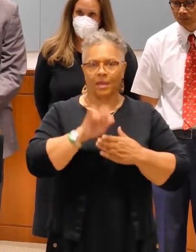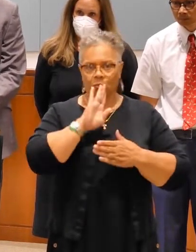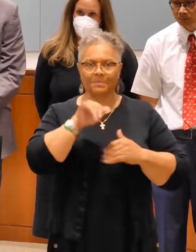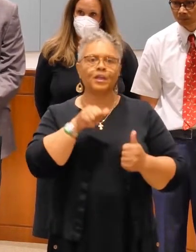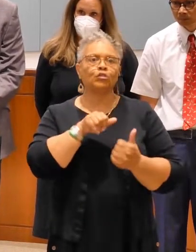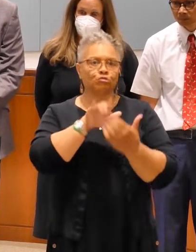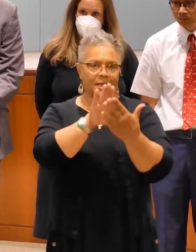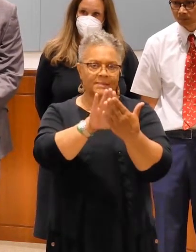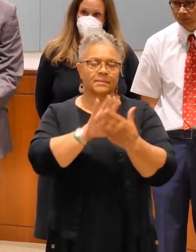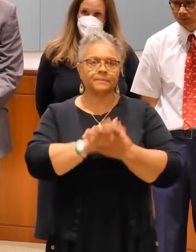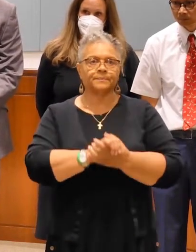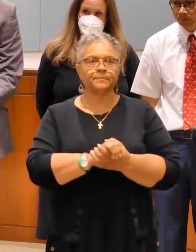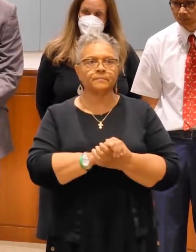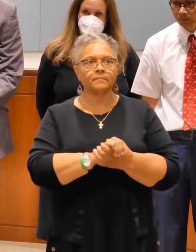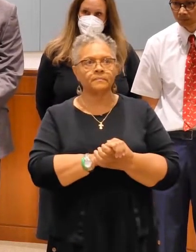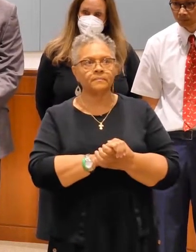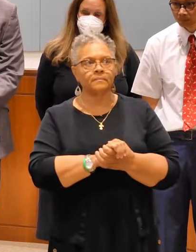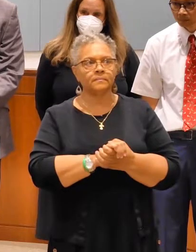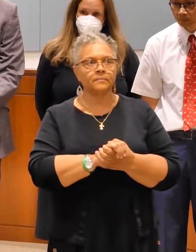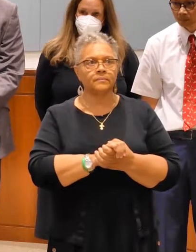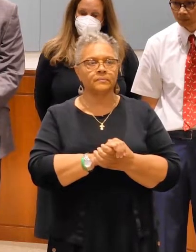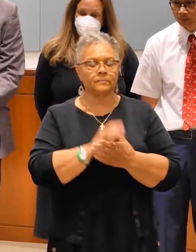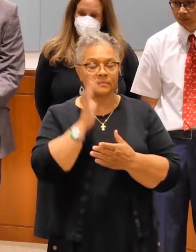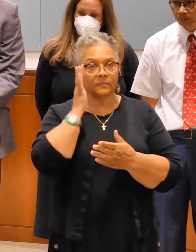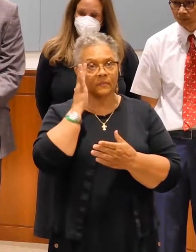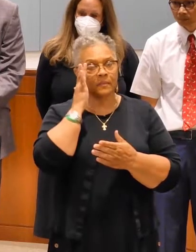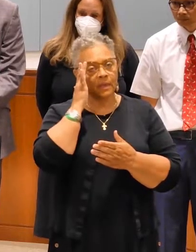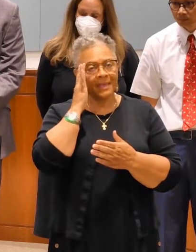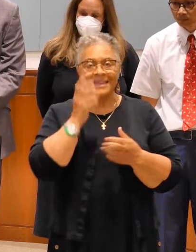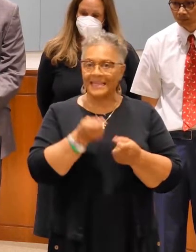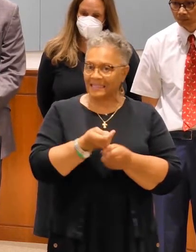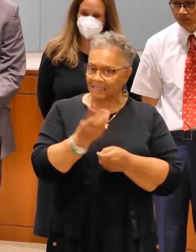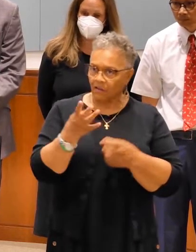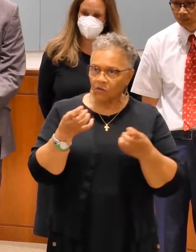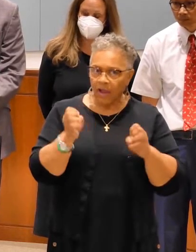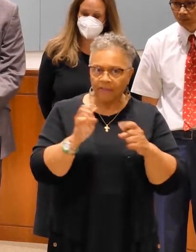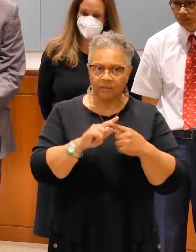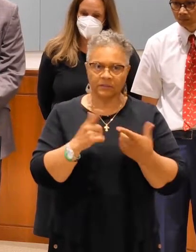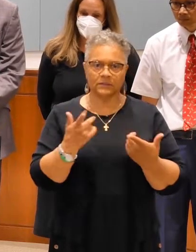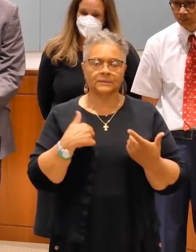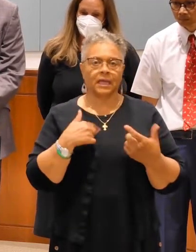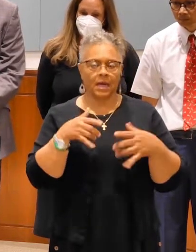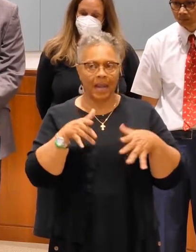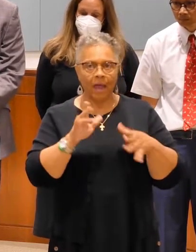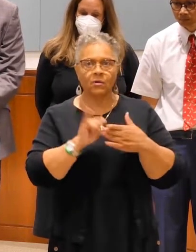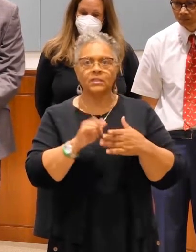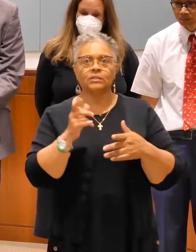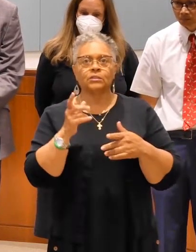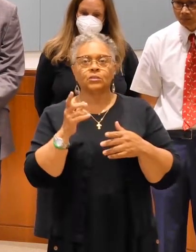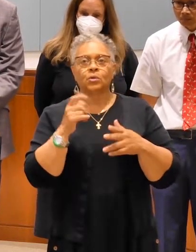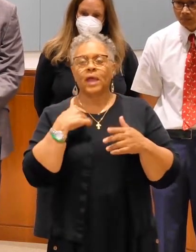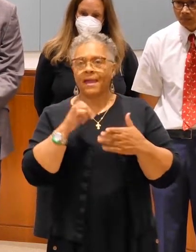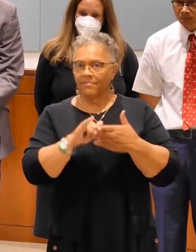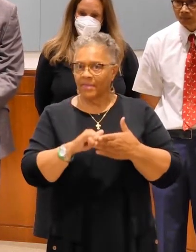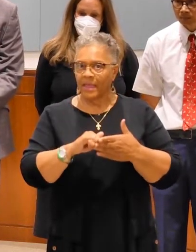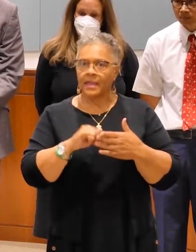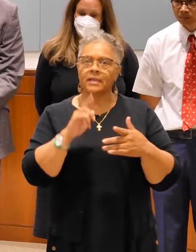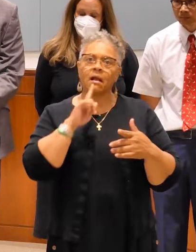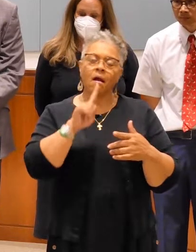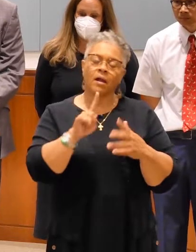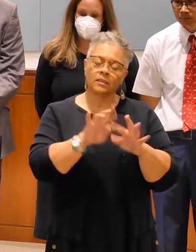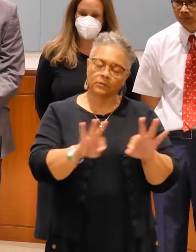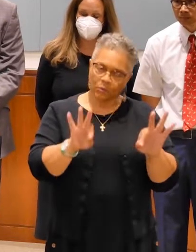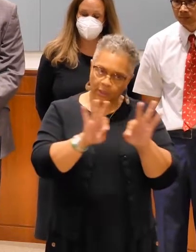addressed. But several efforts combined to allow us to eliminate the health fund deficit in such an expedited fashion are